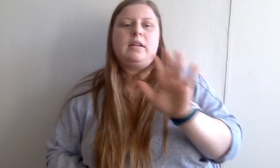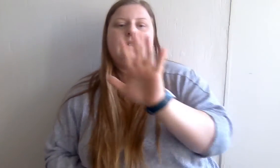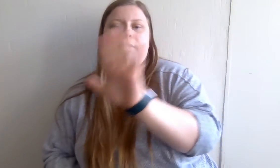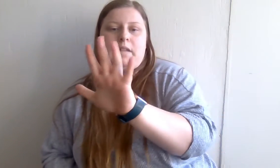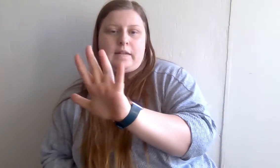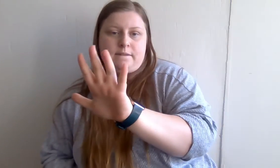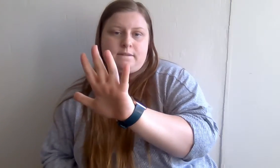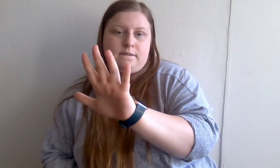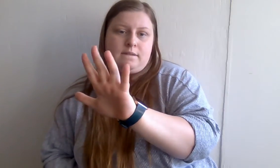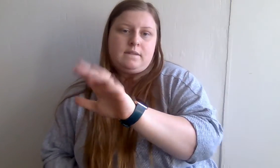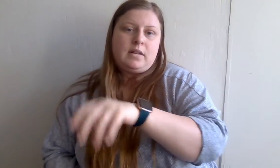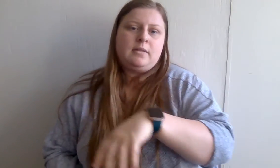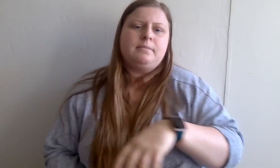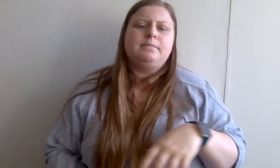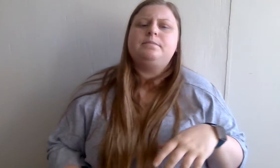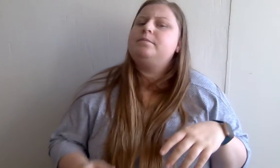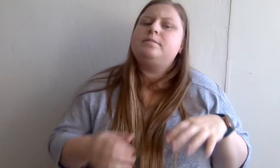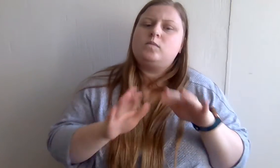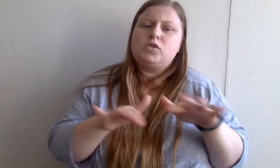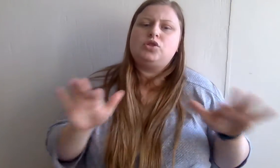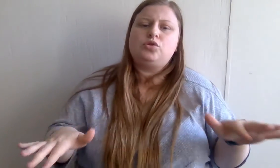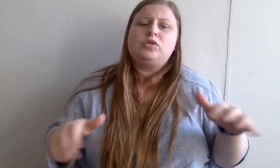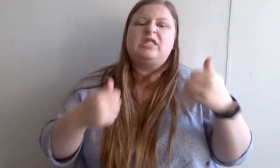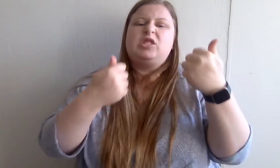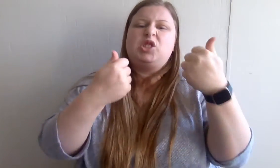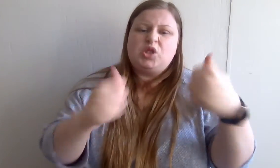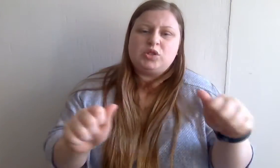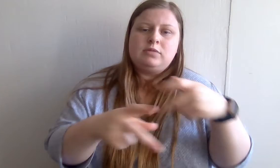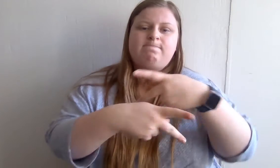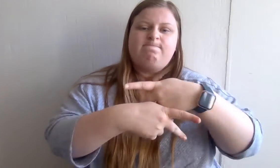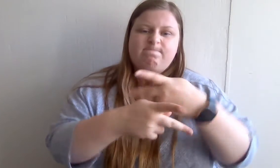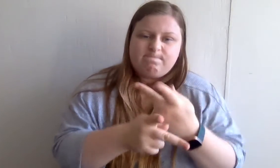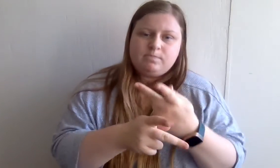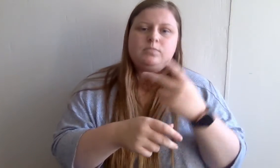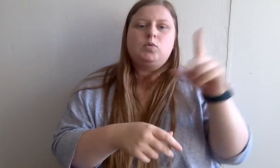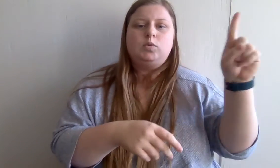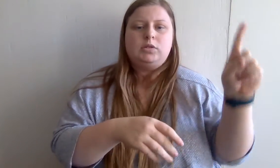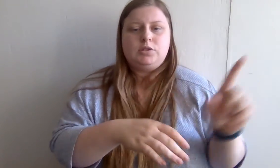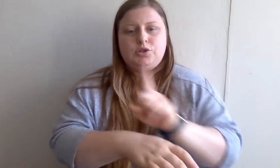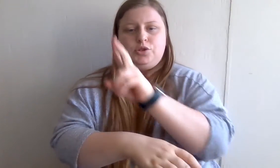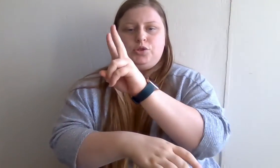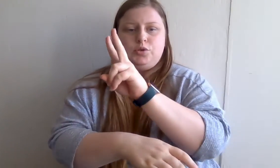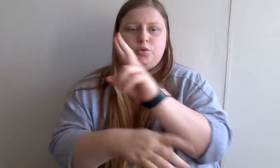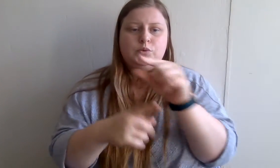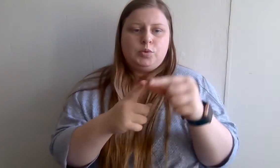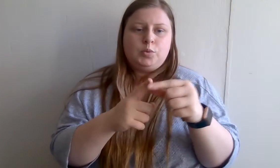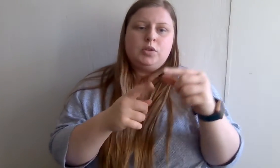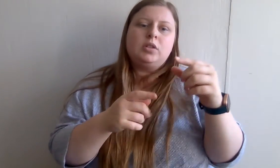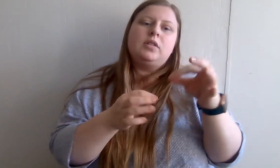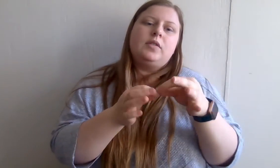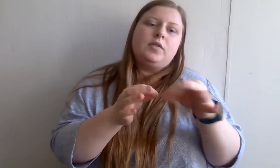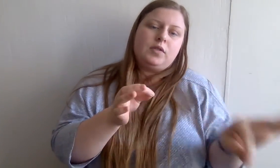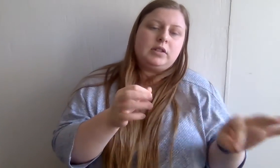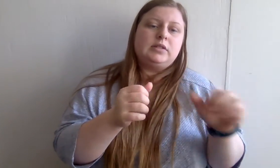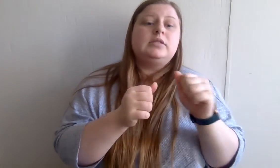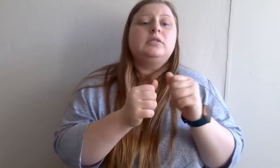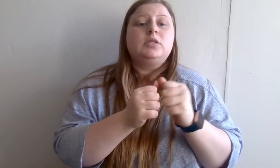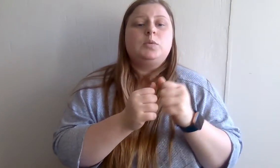and the 5 hand shape. The children will try to produce 1 to 2